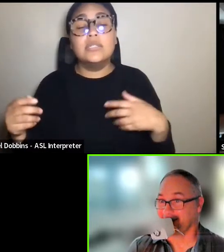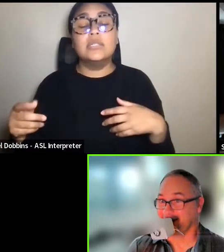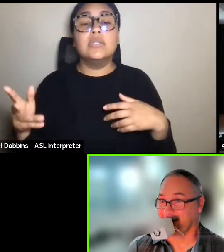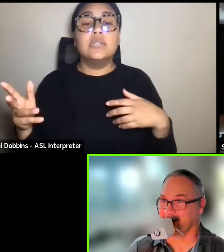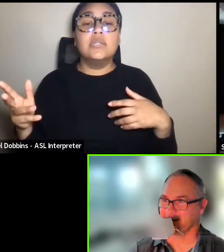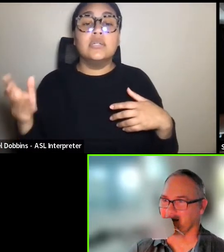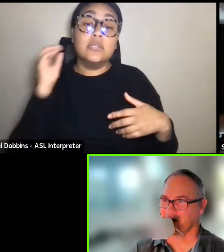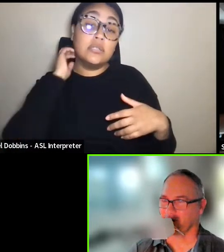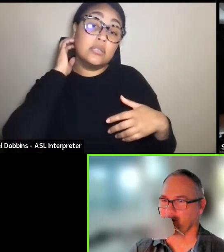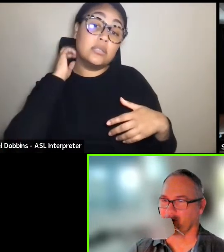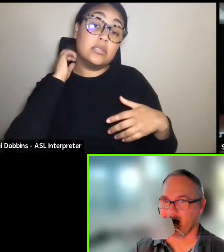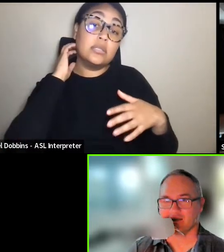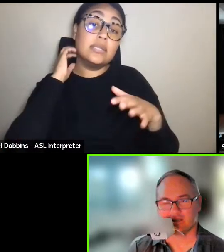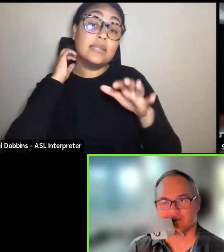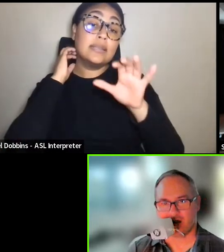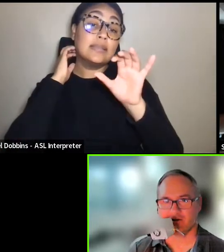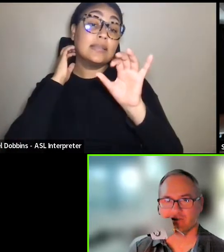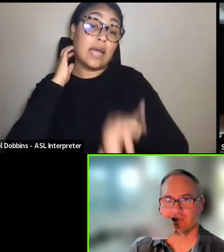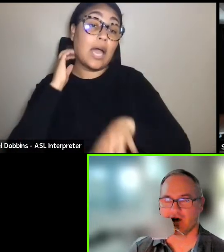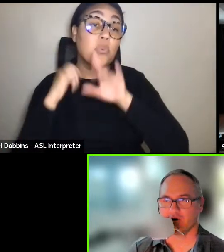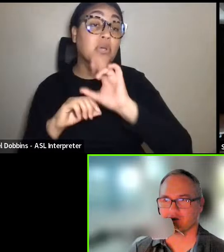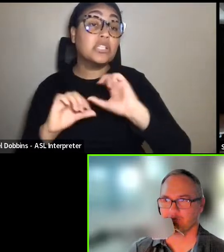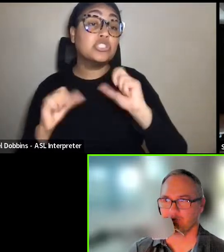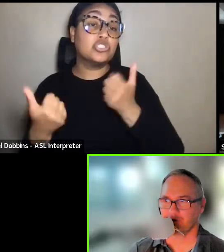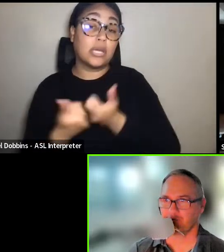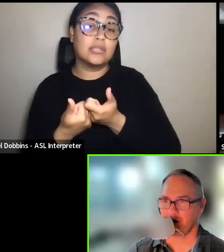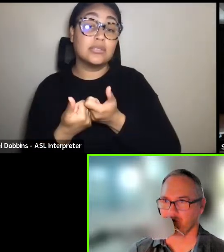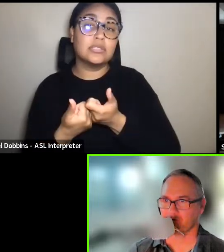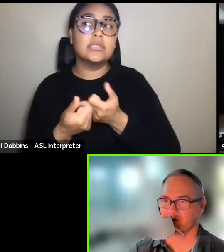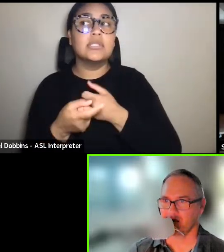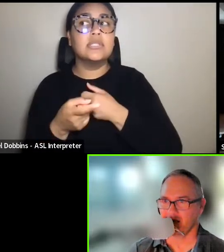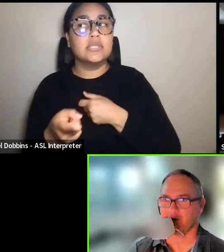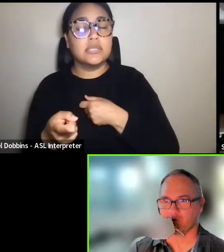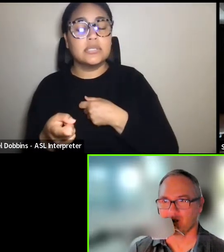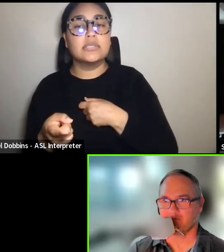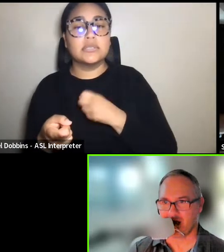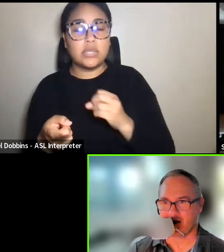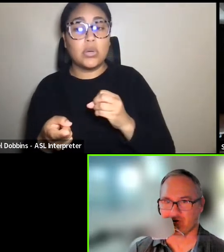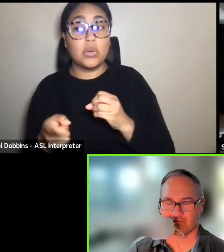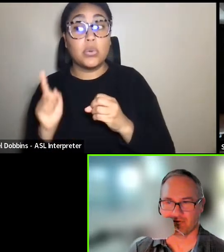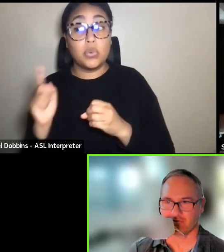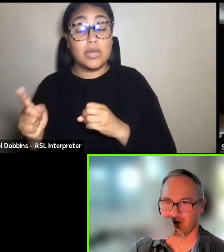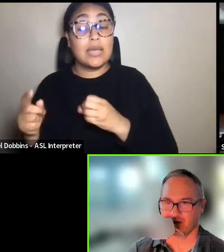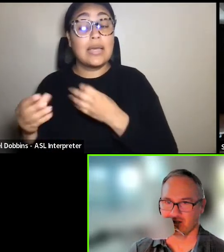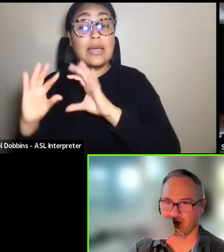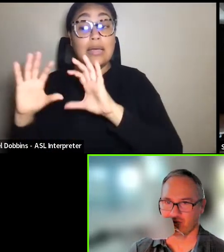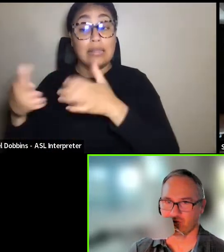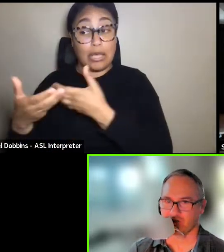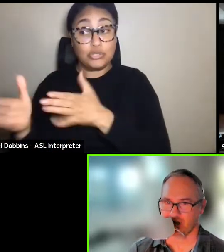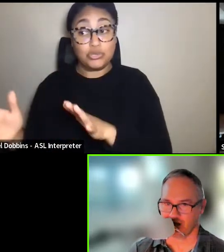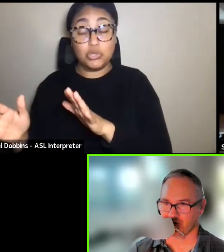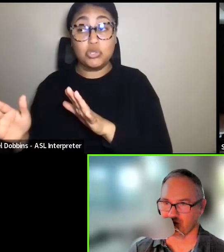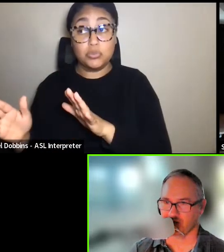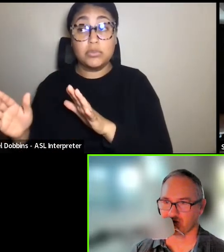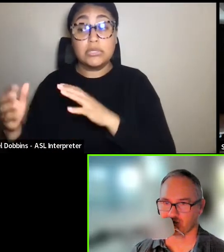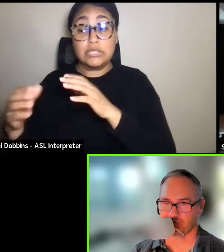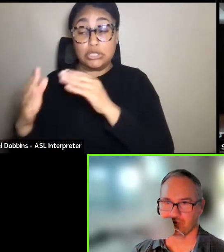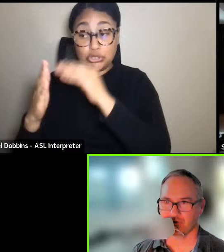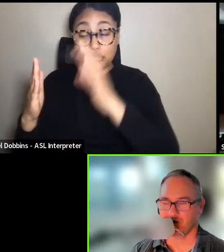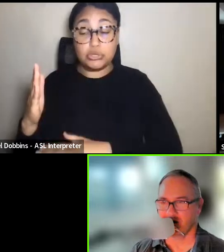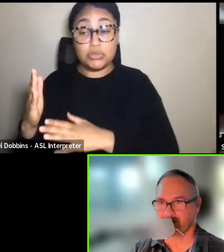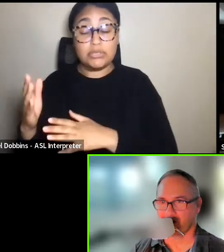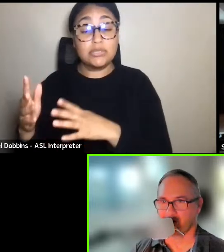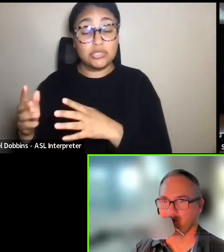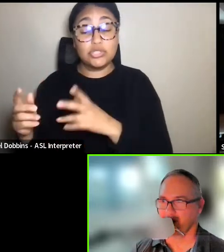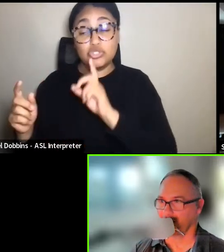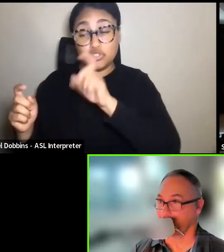And I think that, that is the challenge now, is to put problems that really matter in front of kids and really challenge teachers to